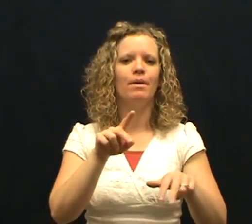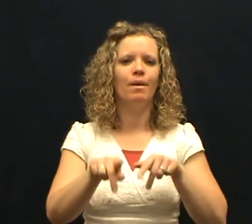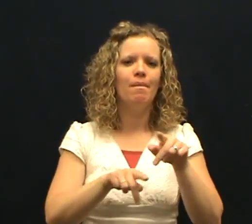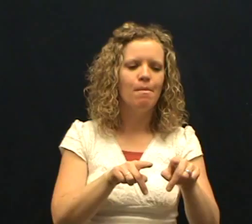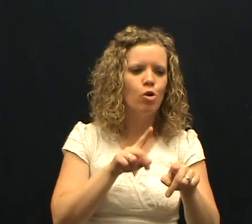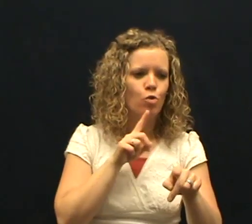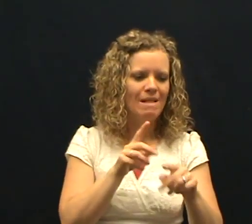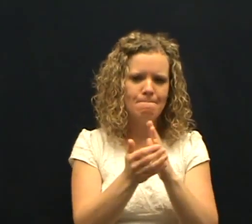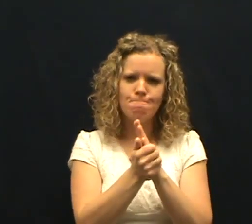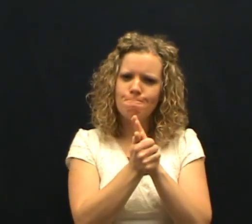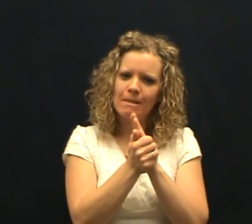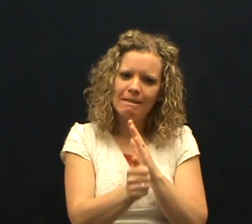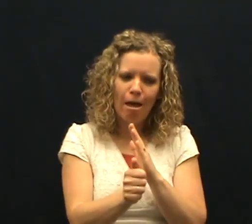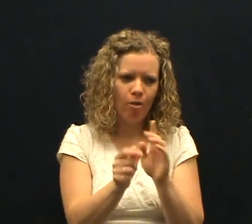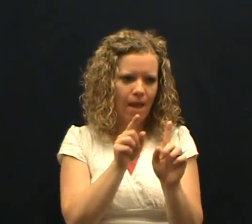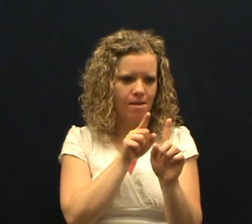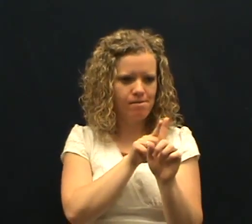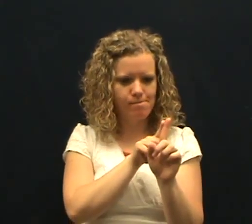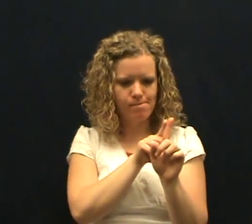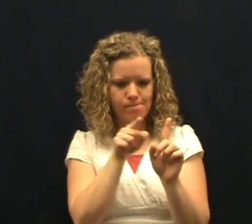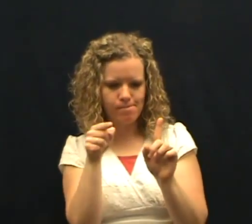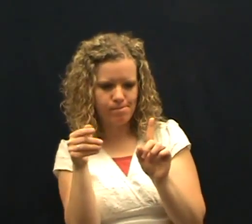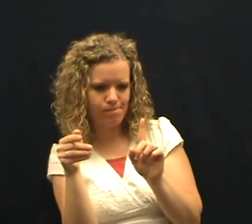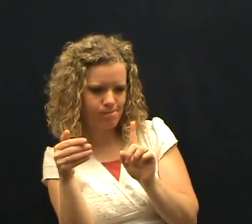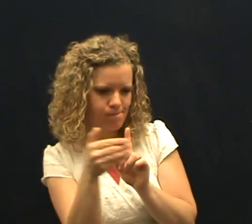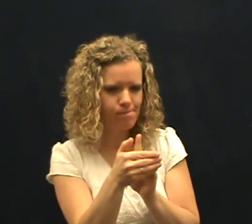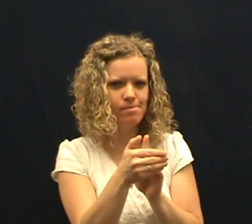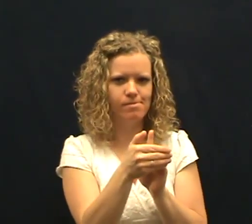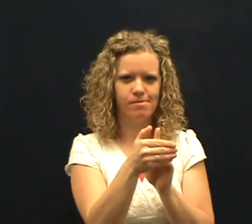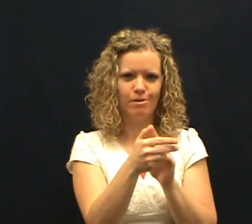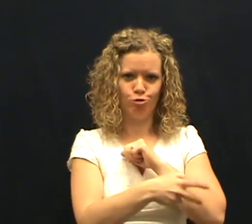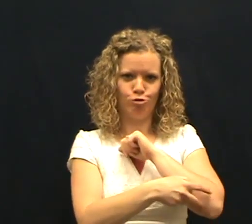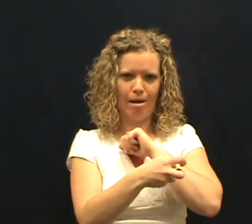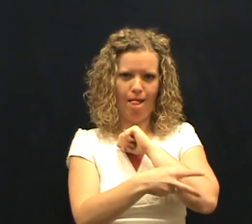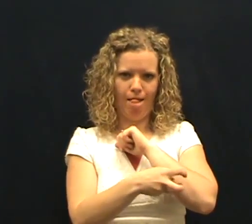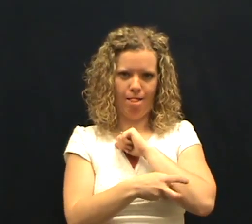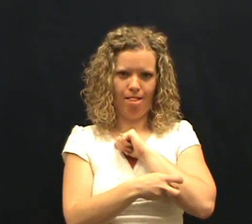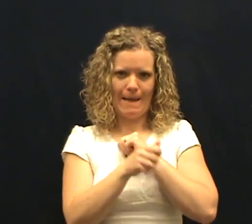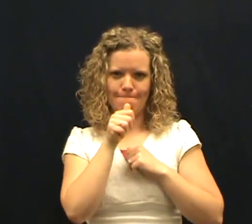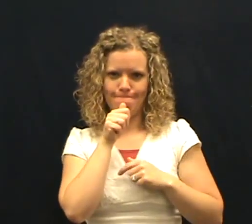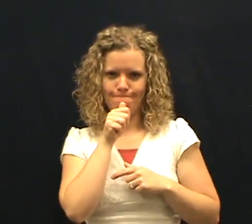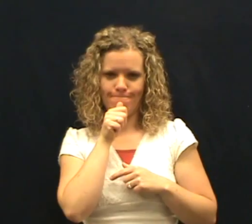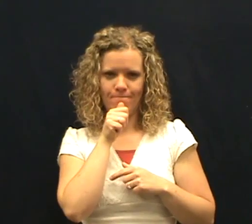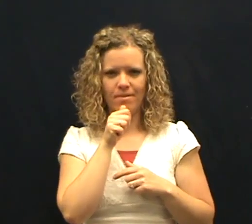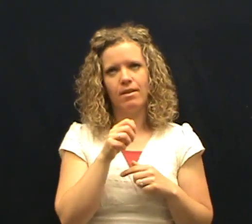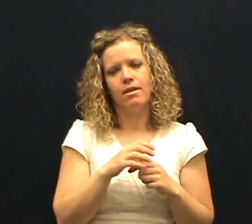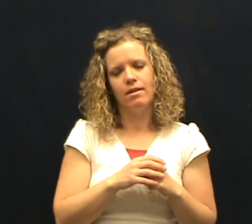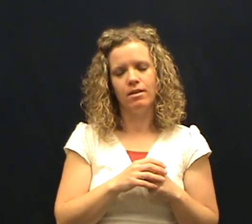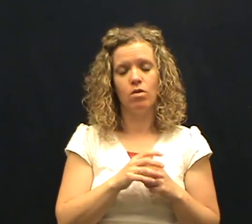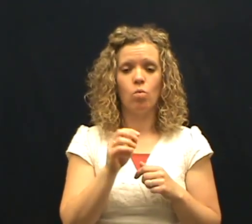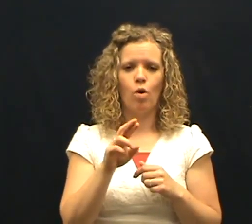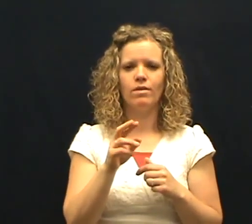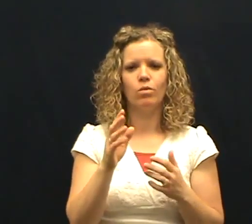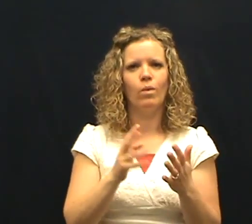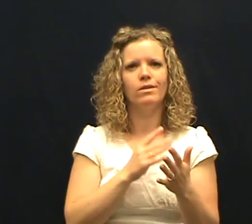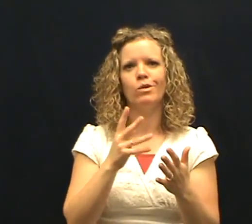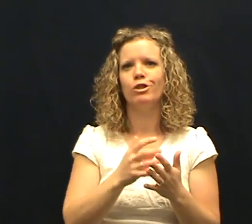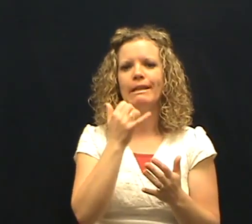controls in order to steal from an organization. It can just be an error, or two or more people can